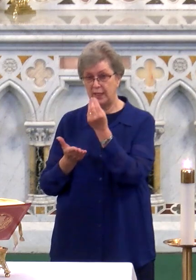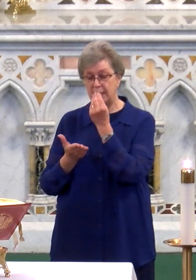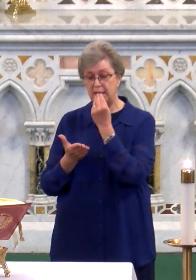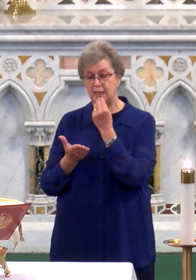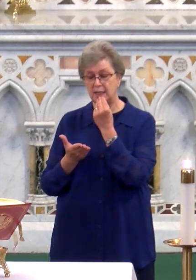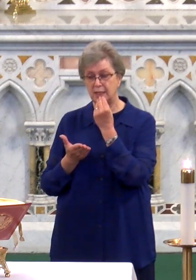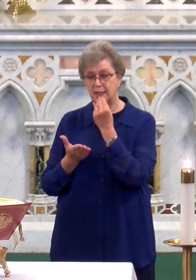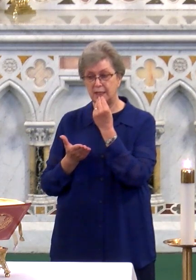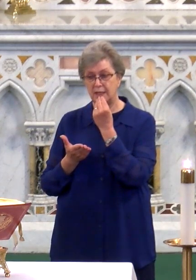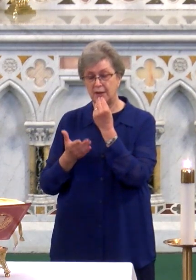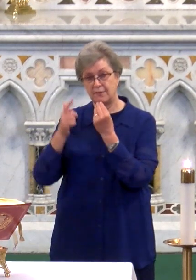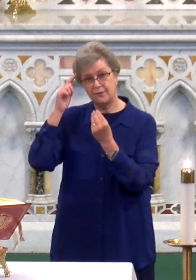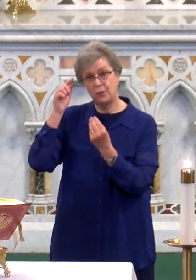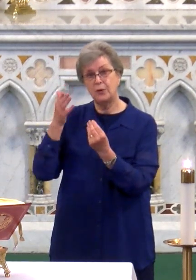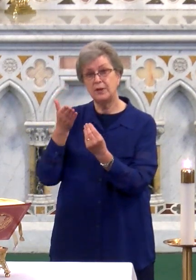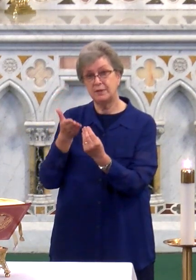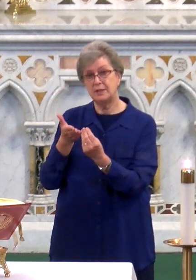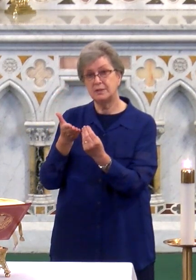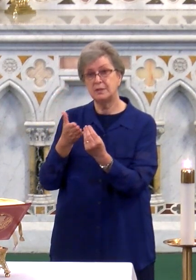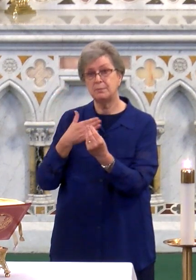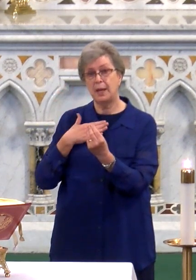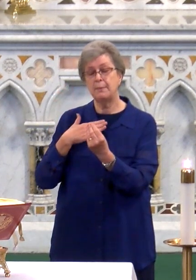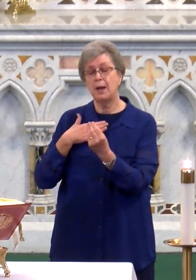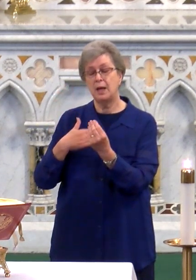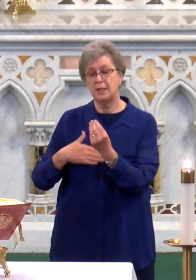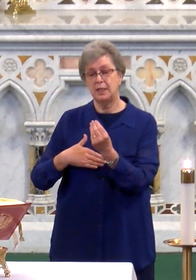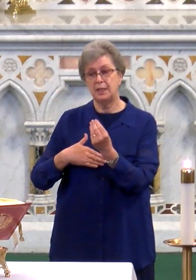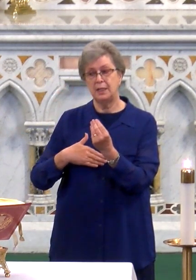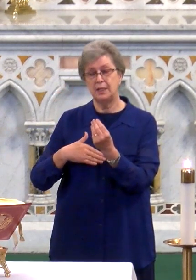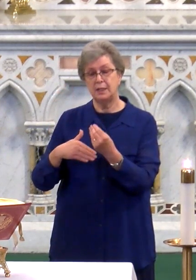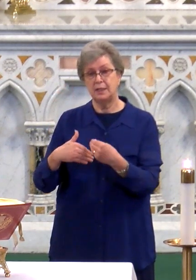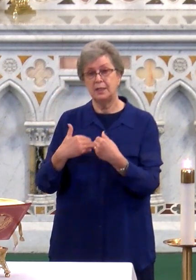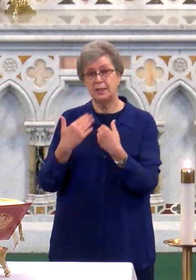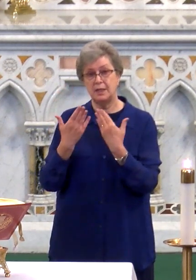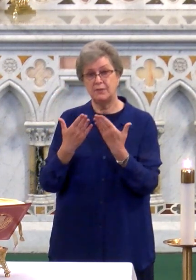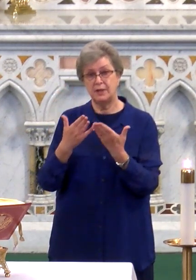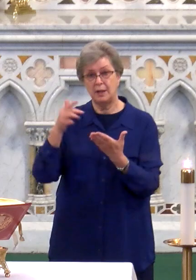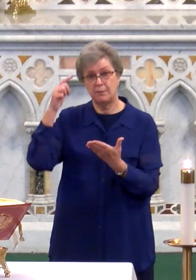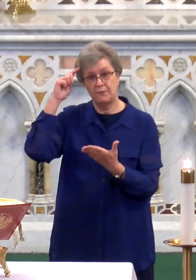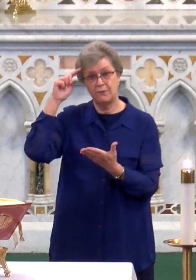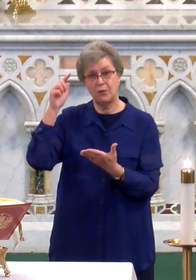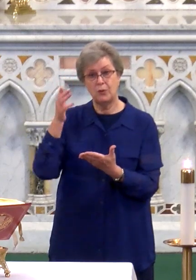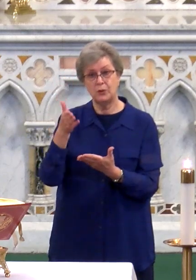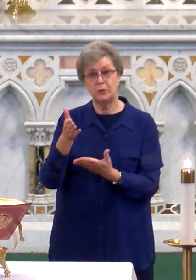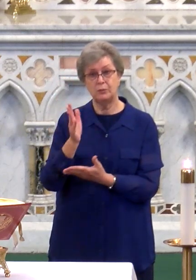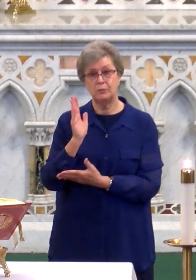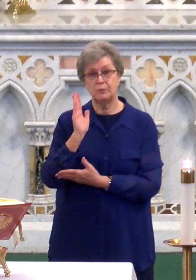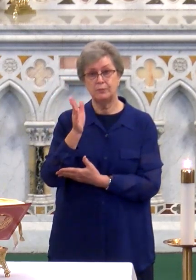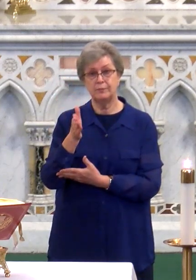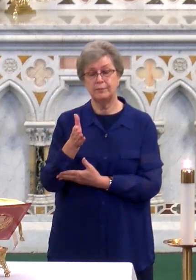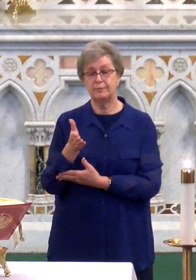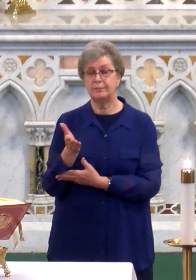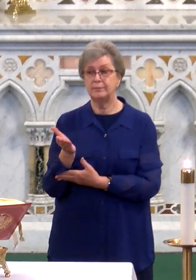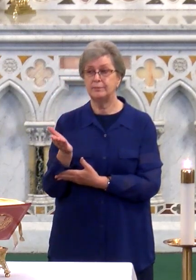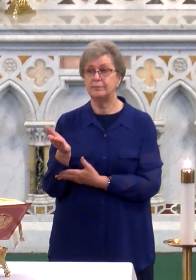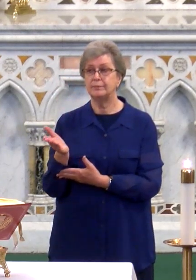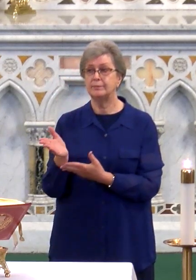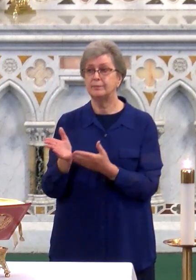and eat of it, for this is my body, which will be given up for you."